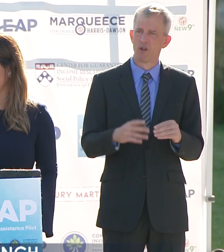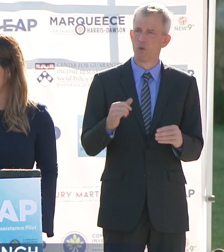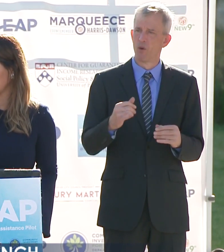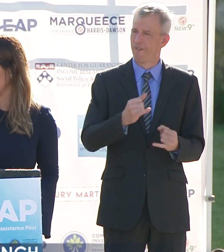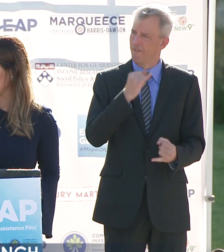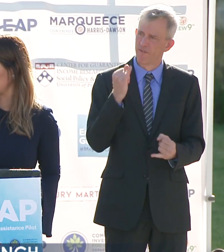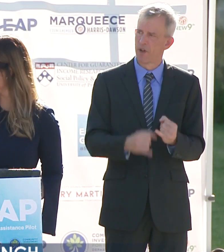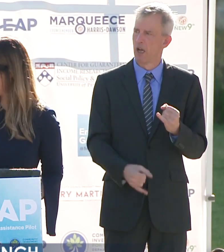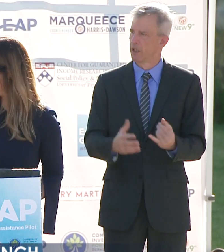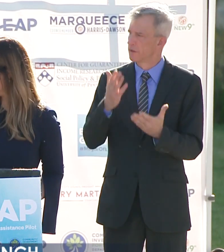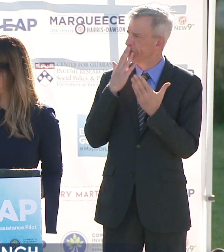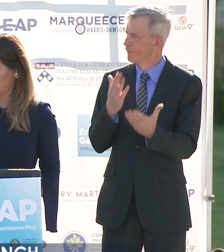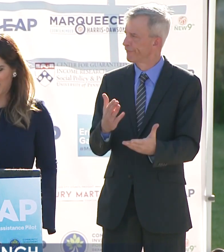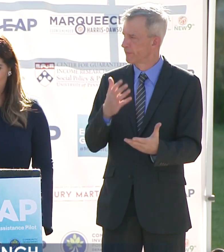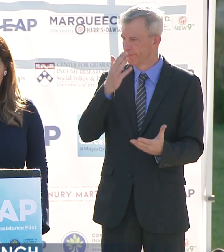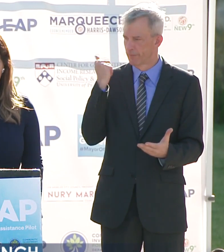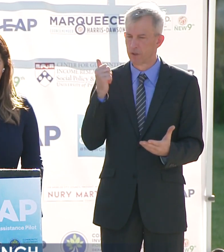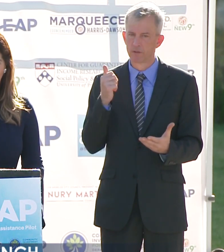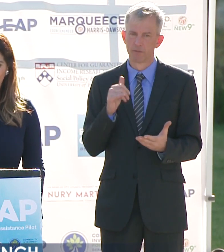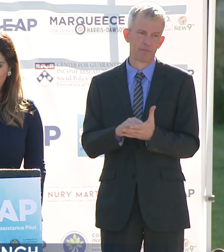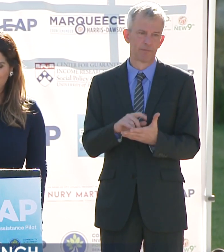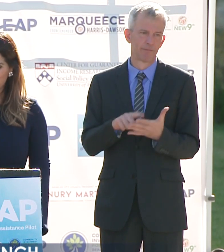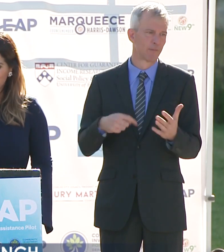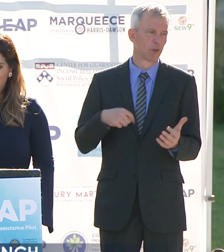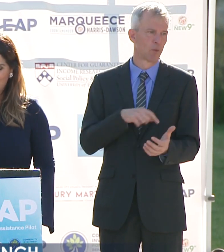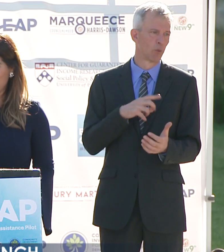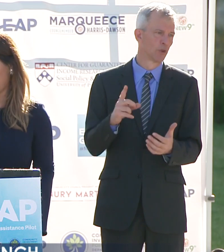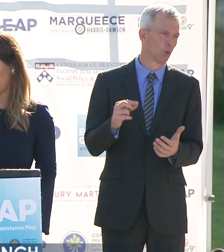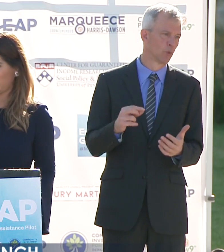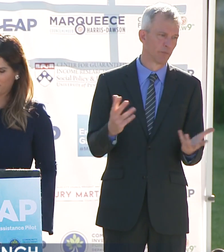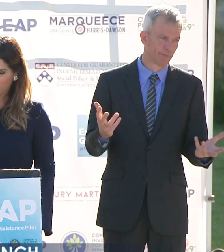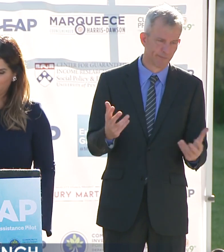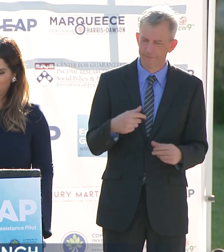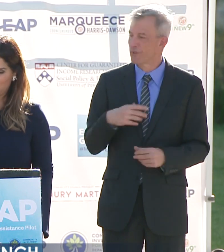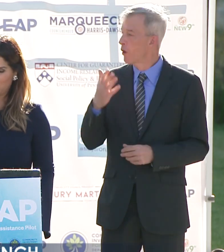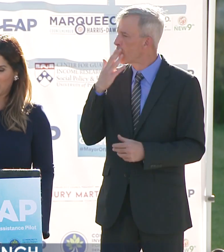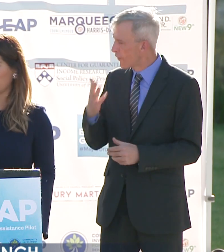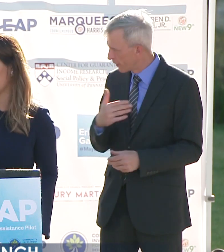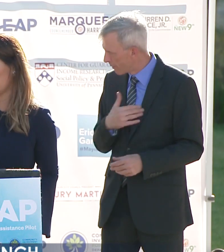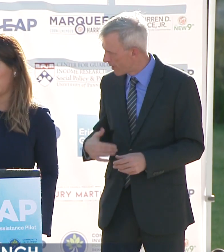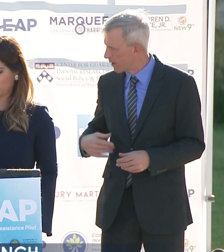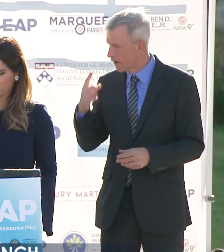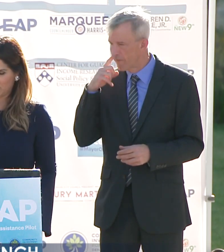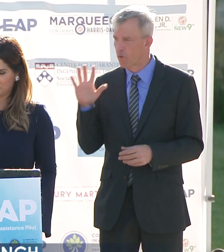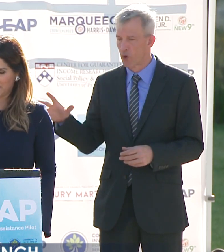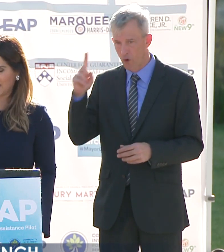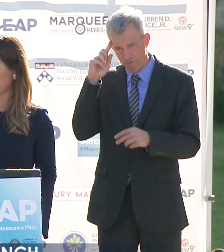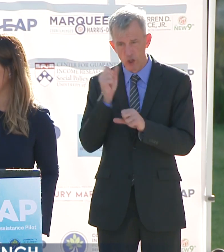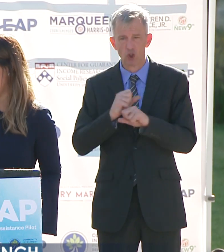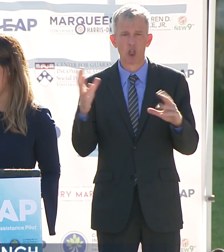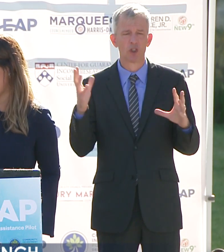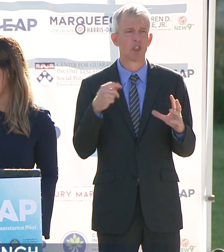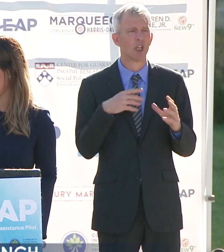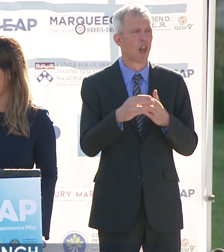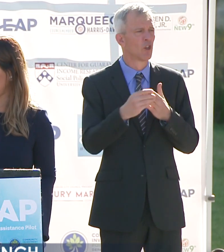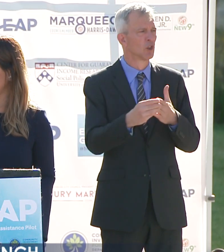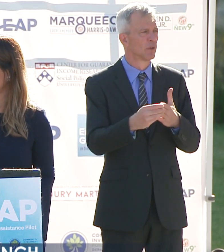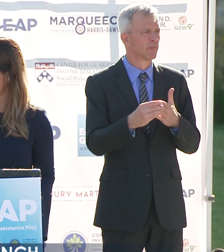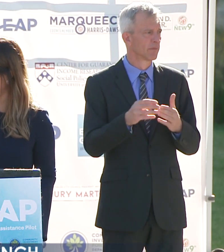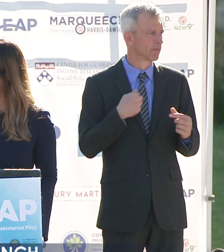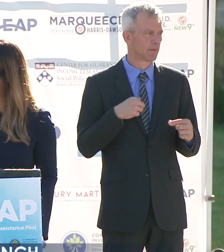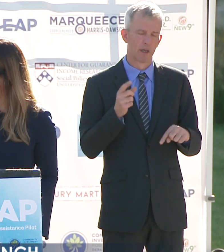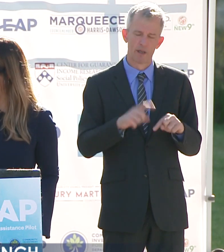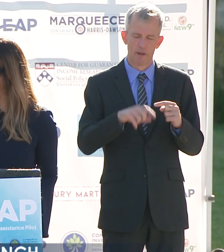shout outs, because that's just what we do. I want to just thank the mayor for your vision and for your leadership. I can't believe we've been